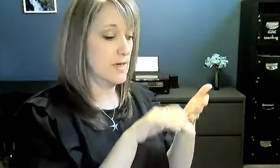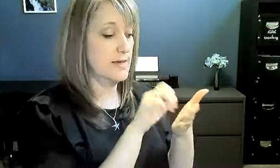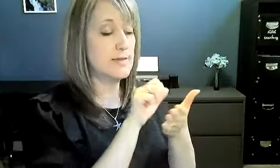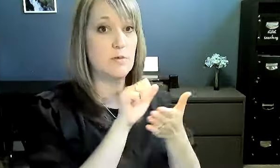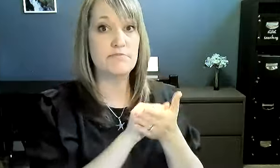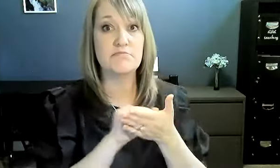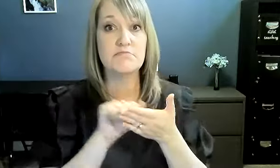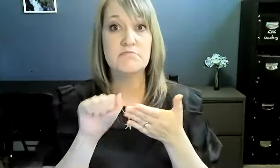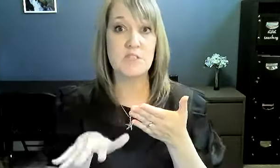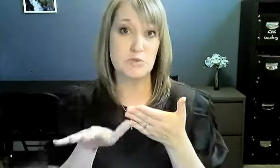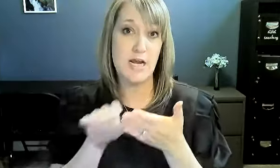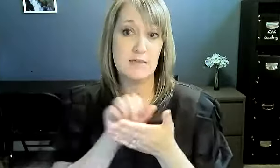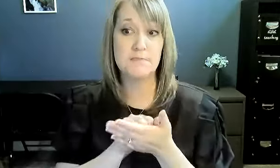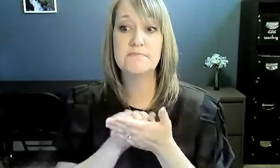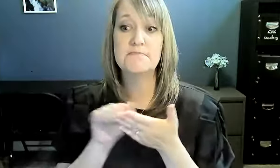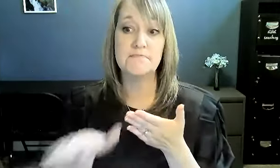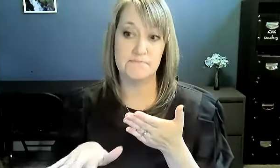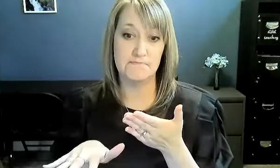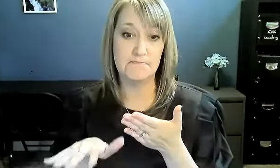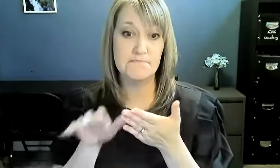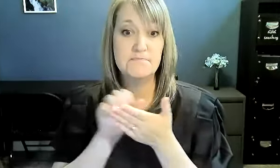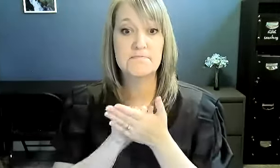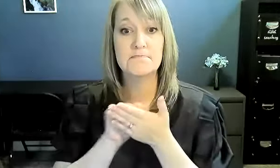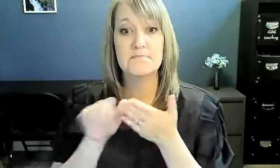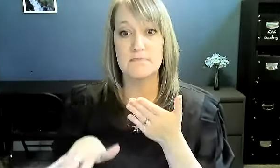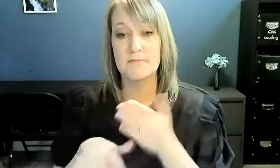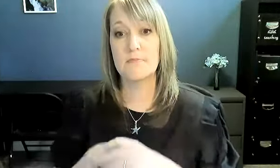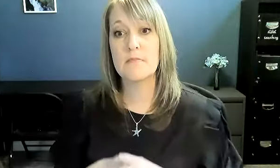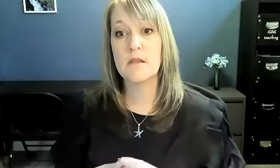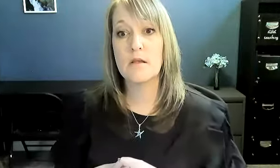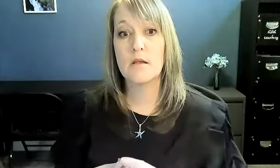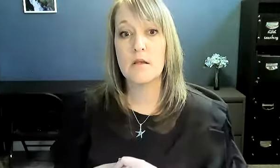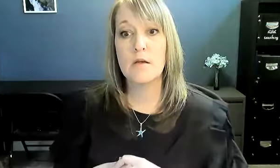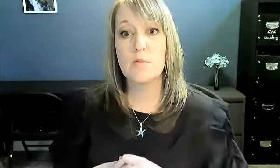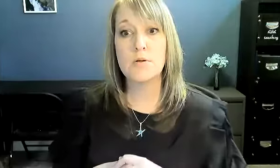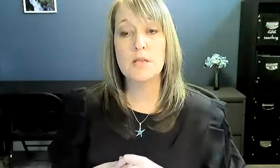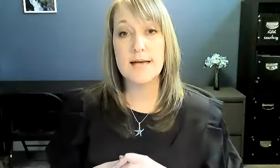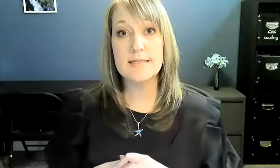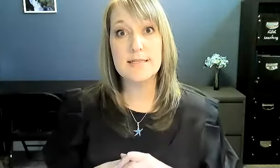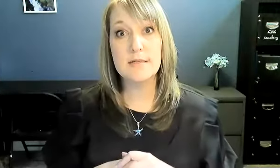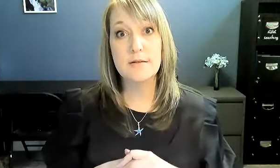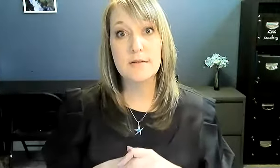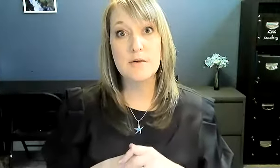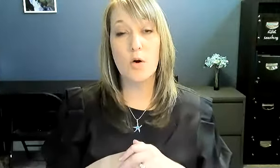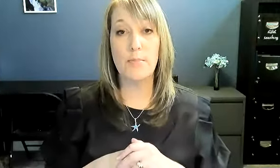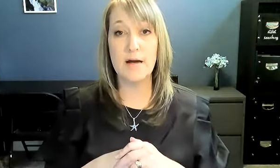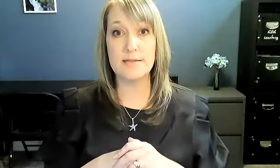Okay, so subtract. plus or